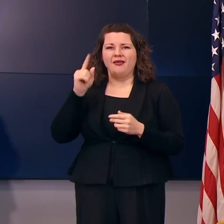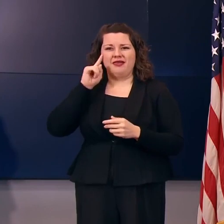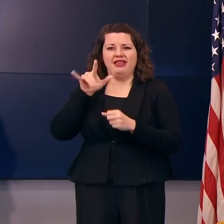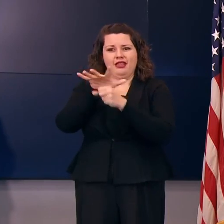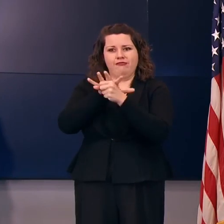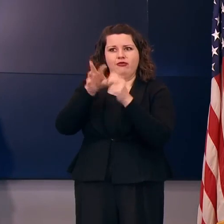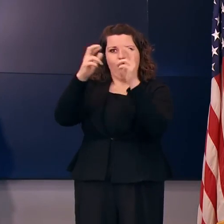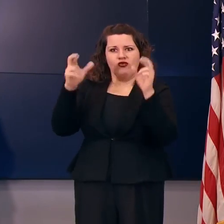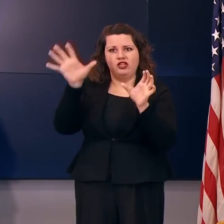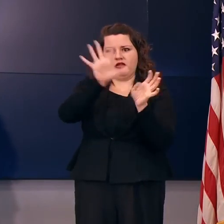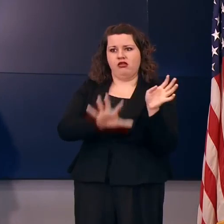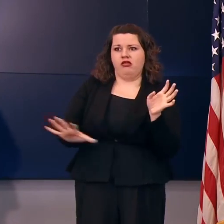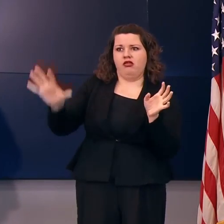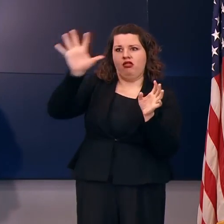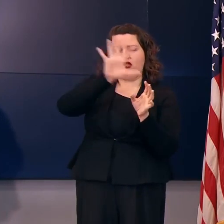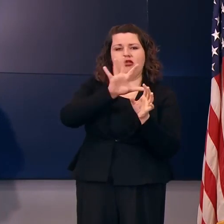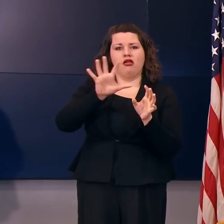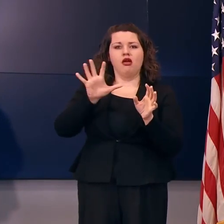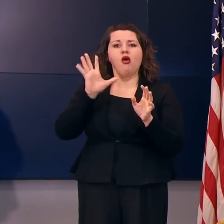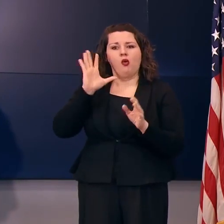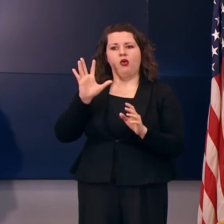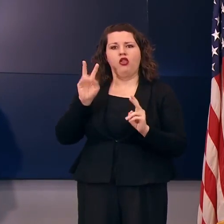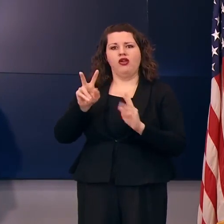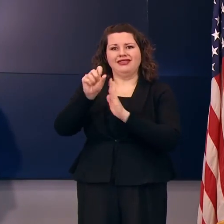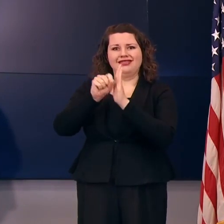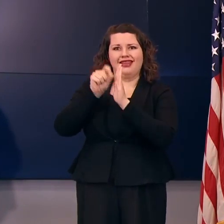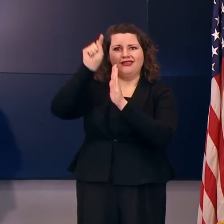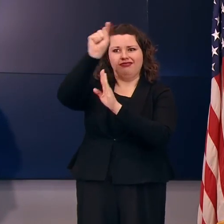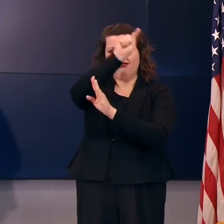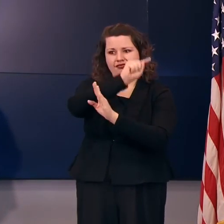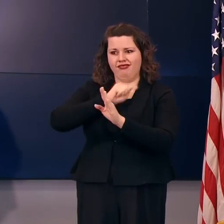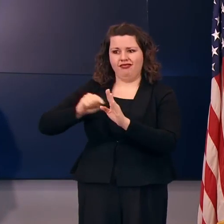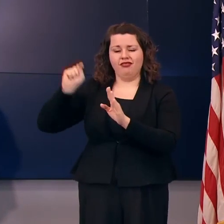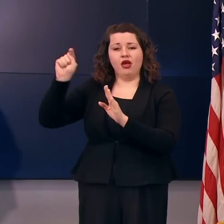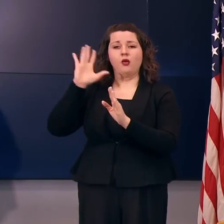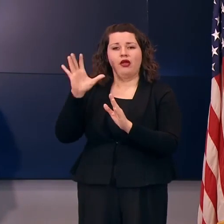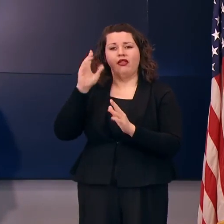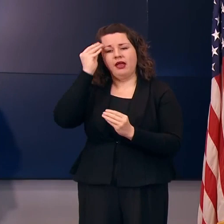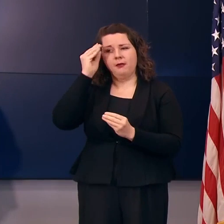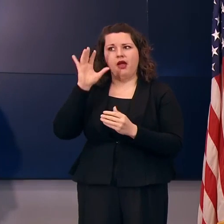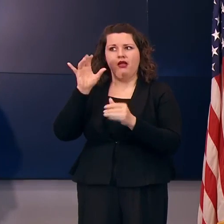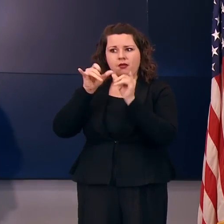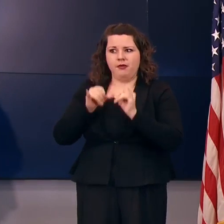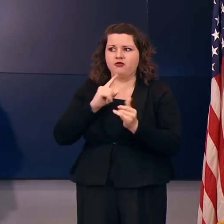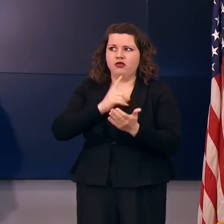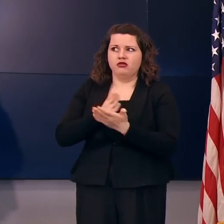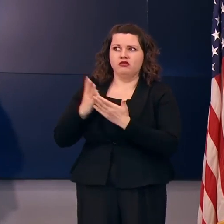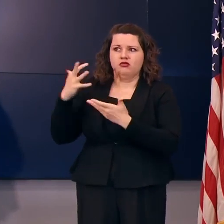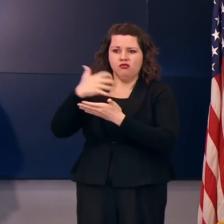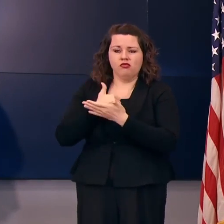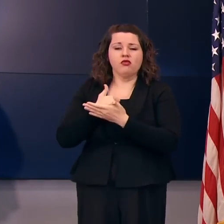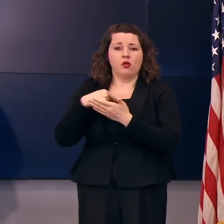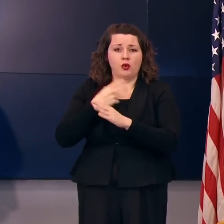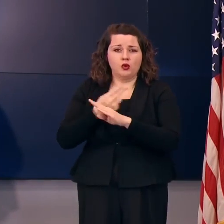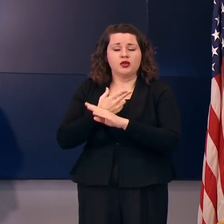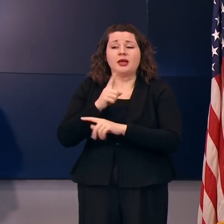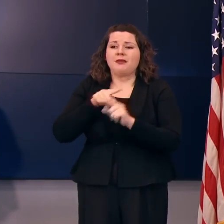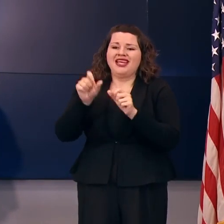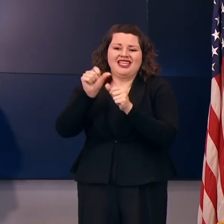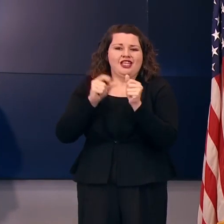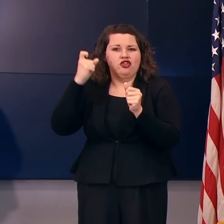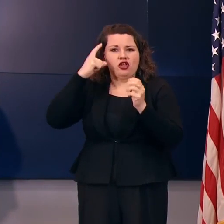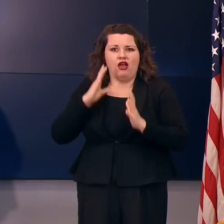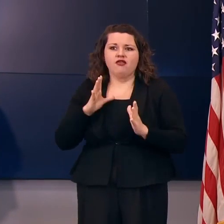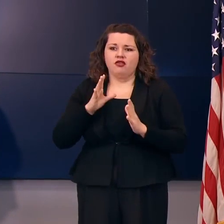you, while we'll look at it from a regional perspective and we'll talk about collectively the metrics that we're using, each individual governor is going to look